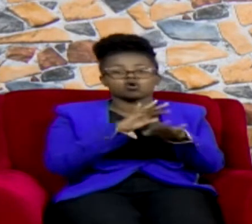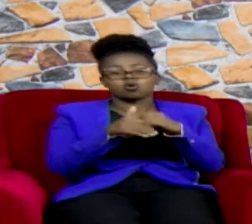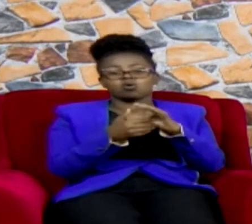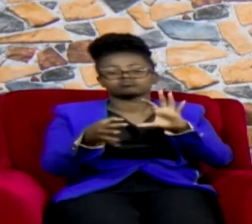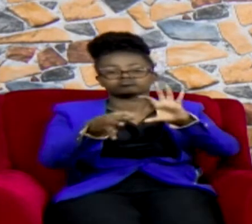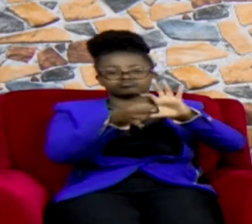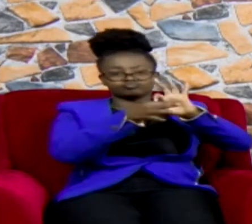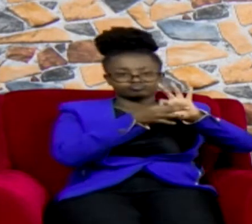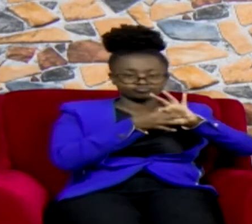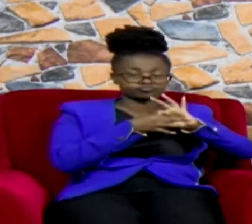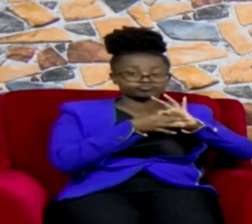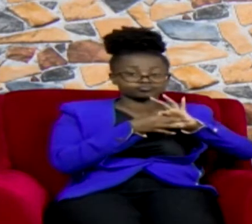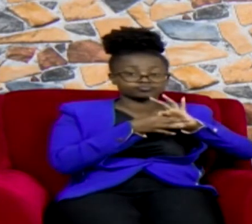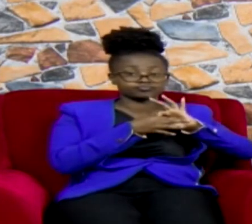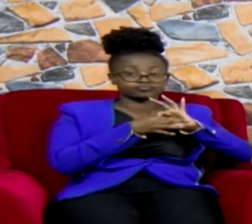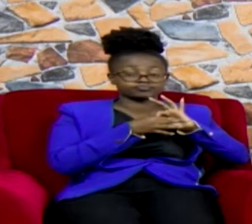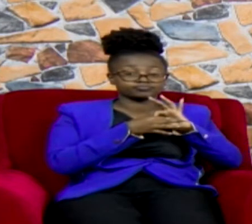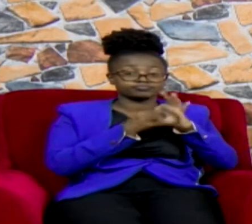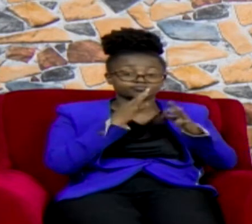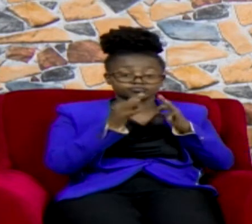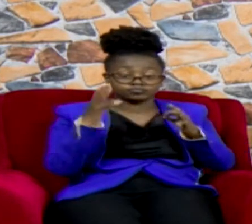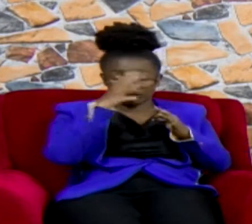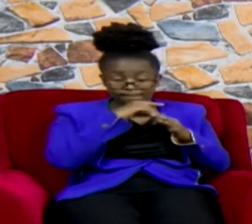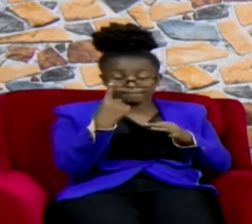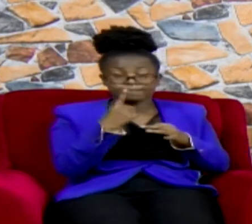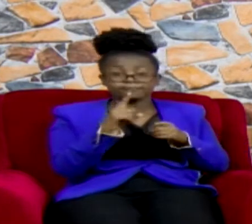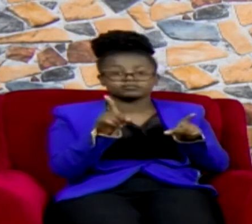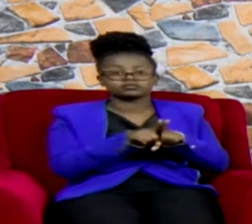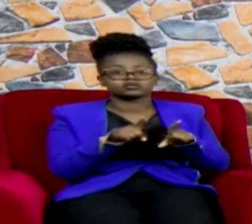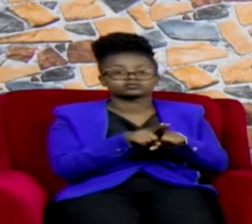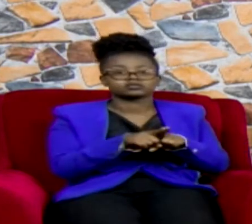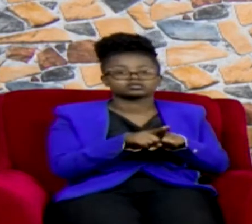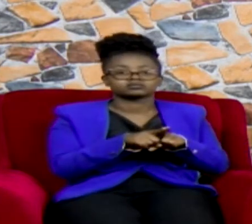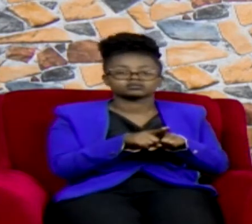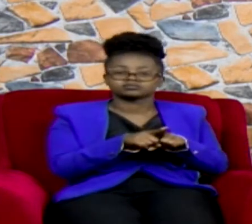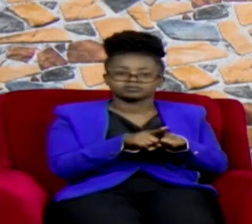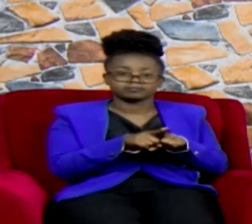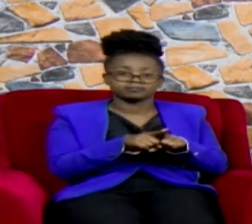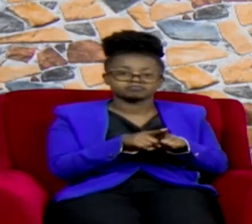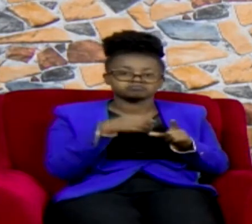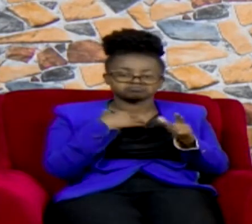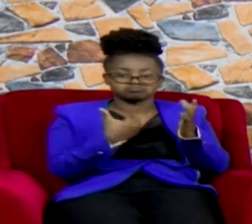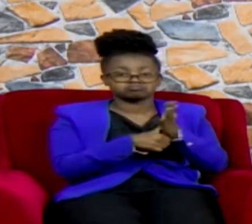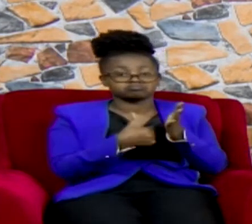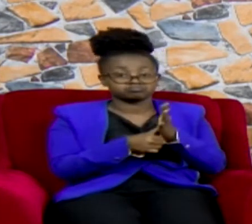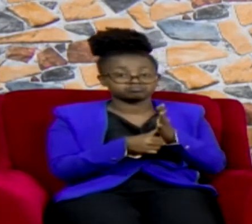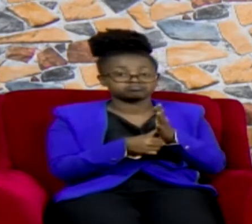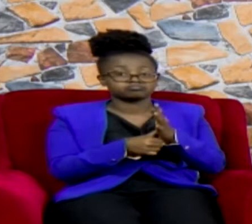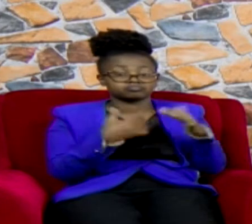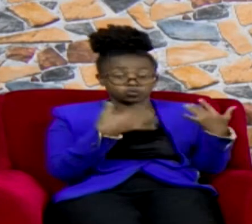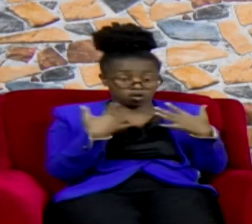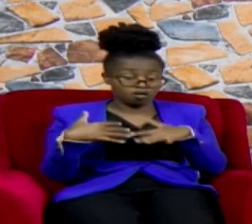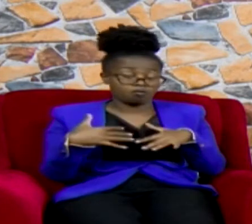together. They all come together. So if you lack in one, of course you're disadvantaged, You're in that, like, in that space. Yes.